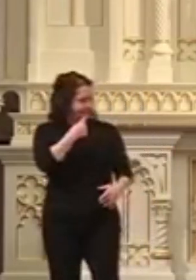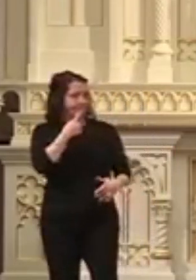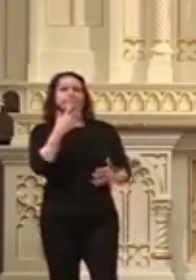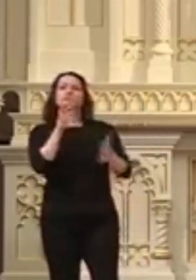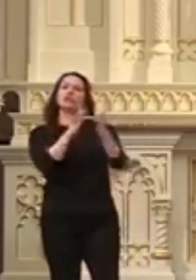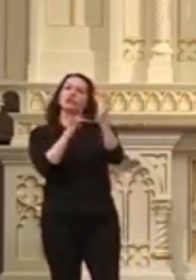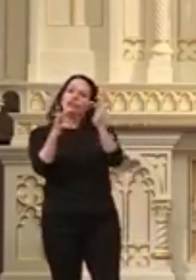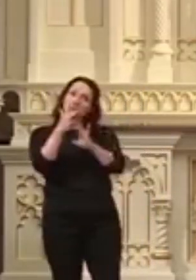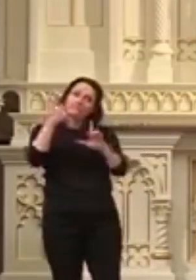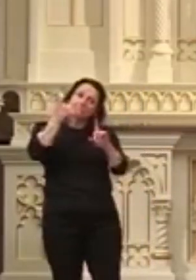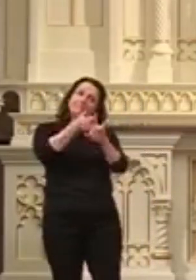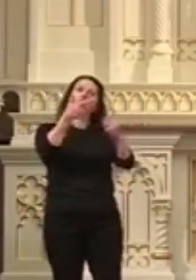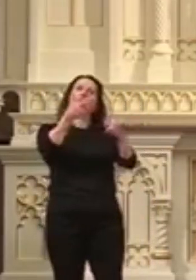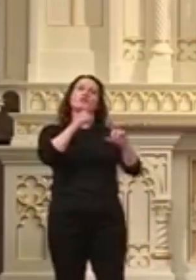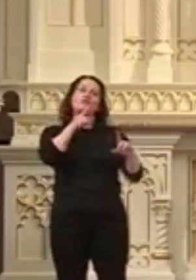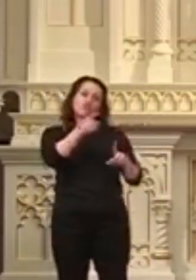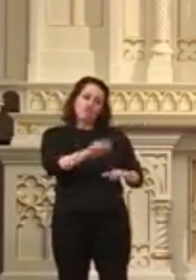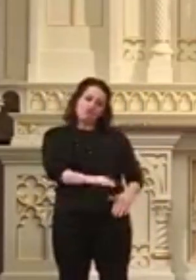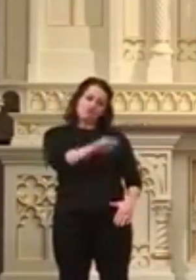the Nazarene.